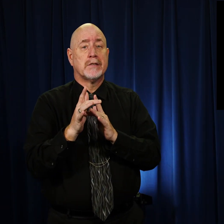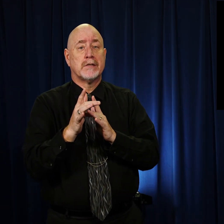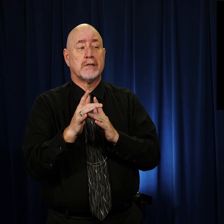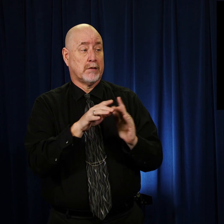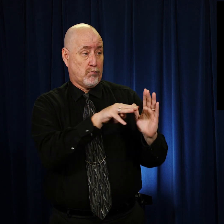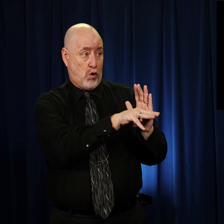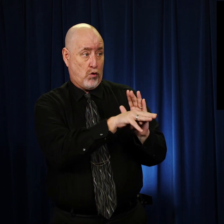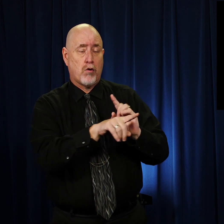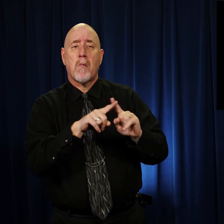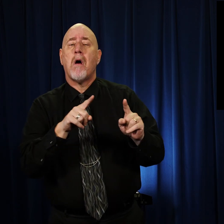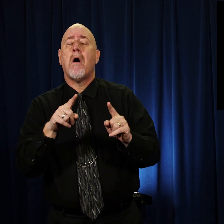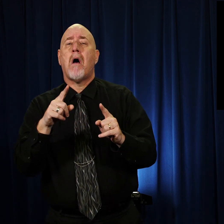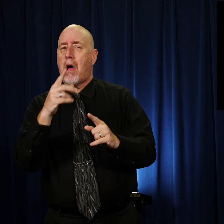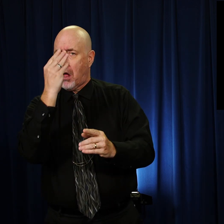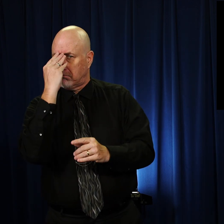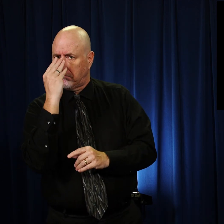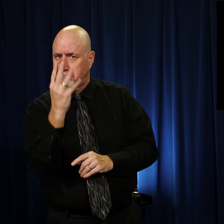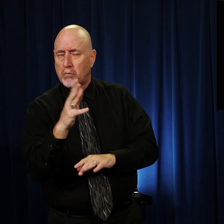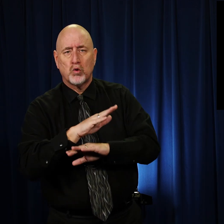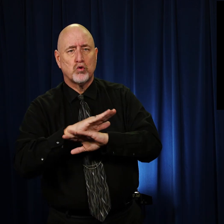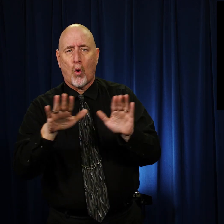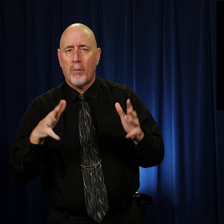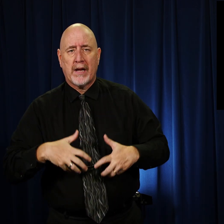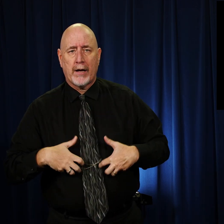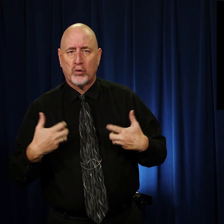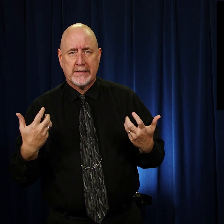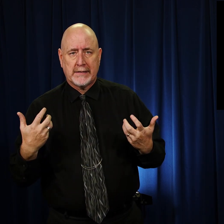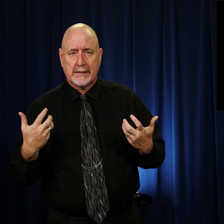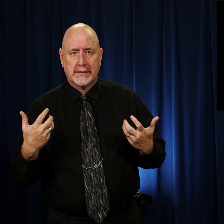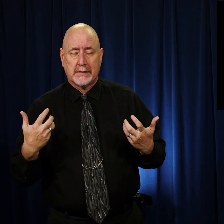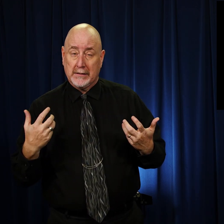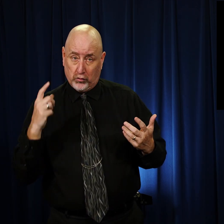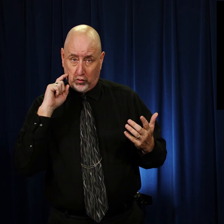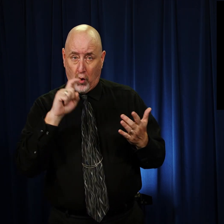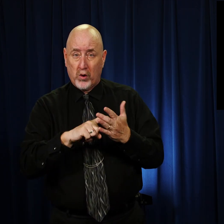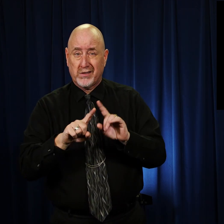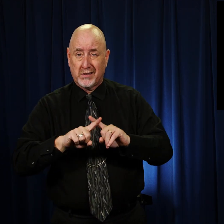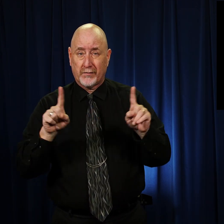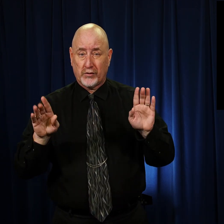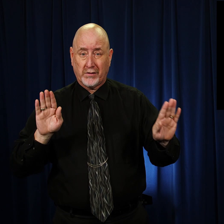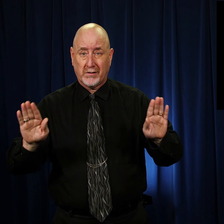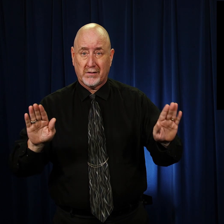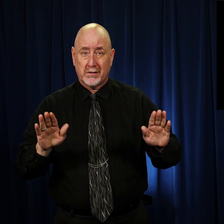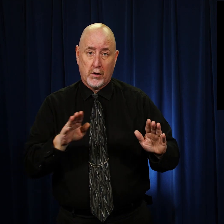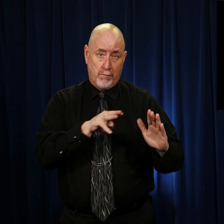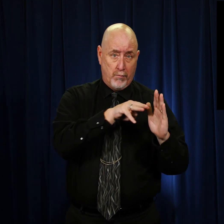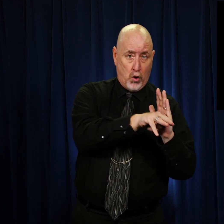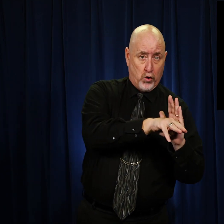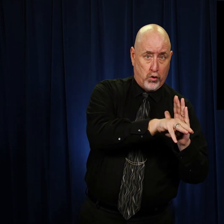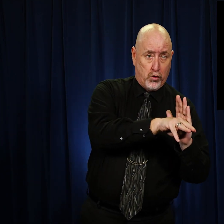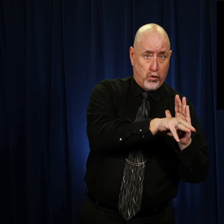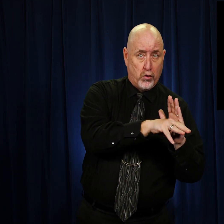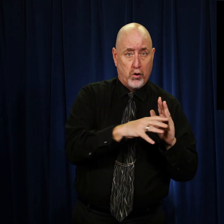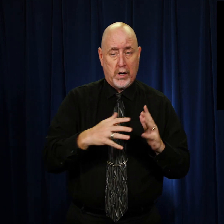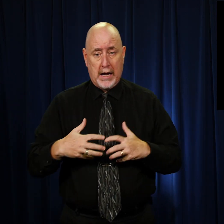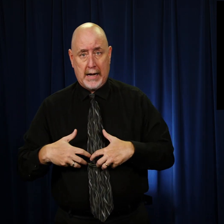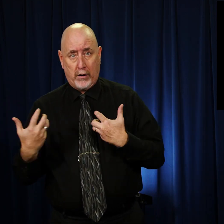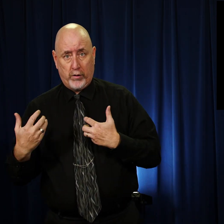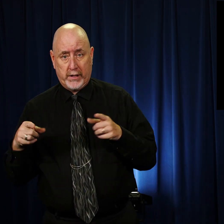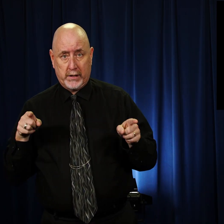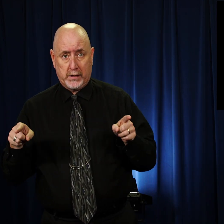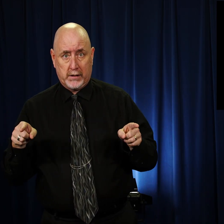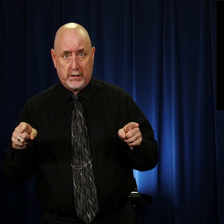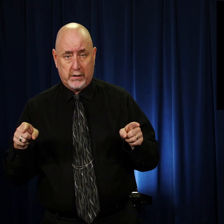says, but I say to you, do not be angry. Notice the contrast between committing murder and being